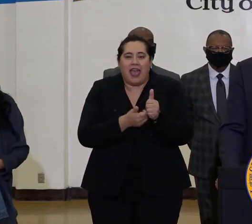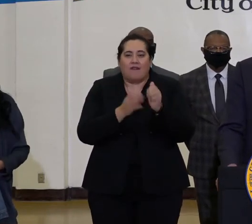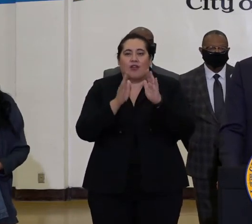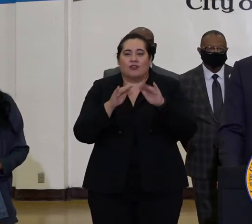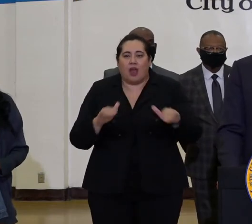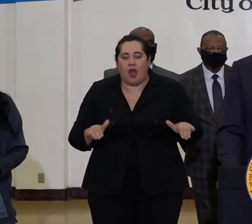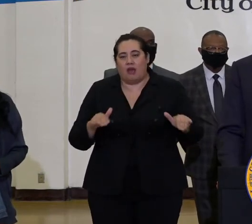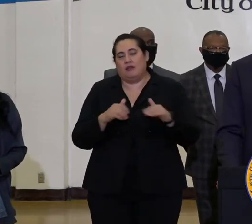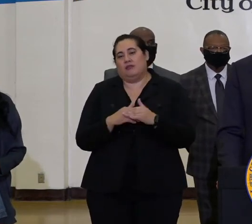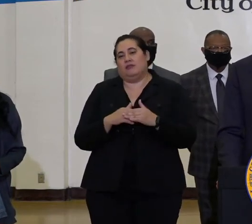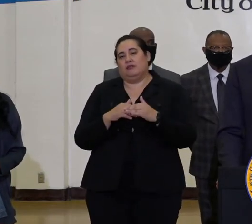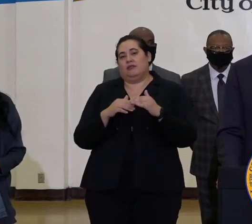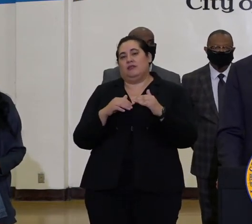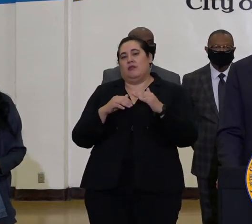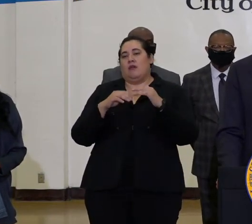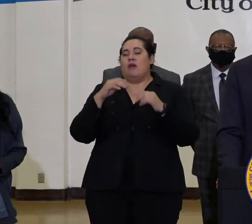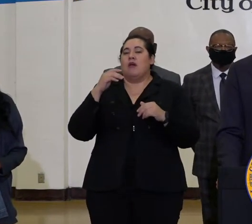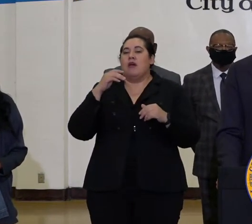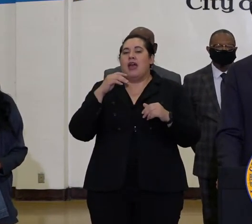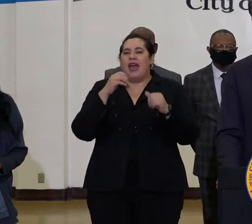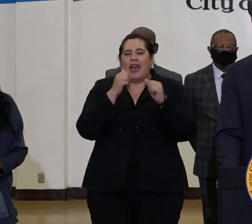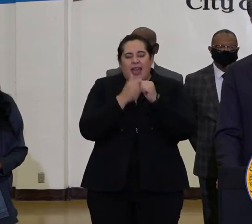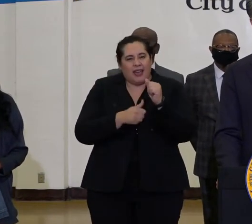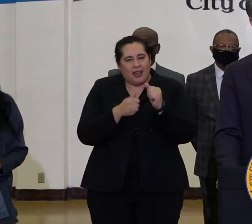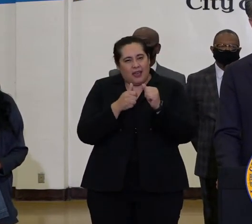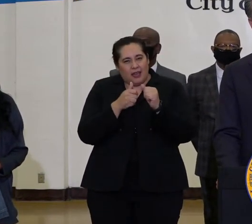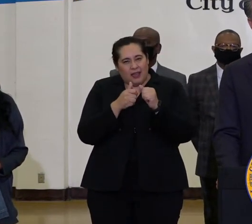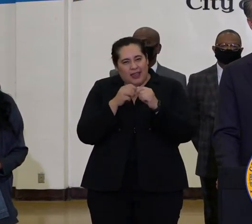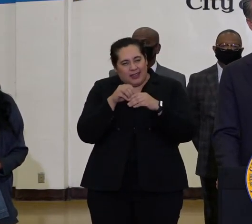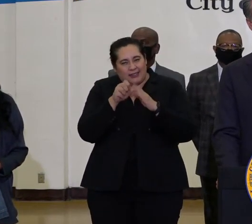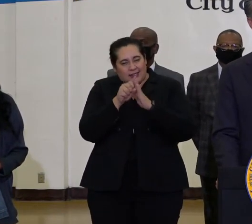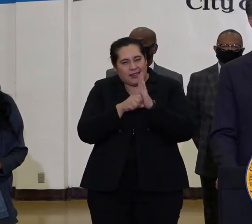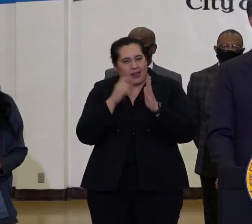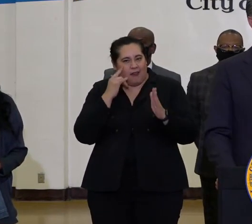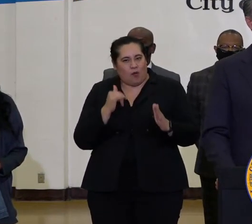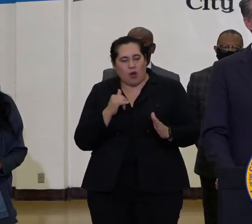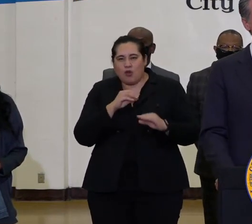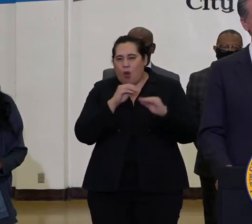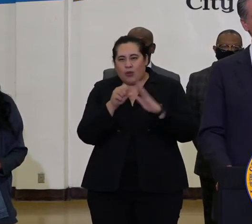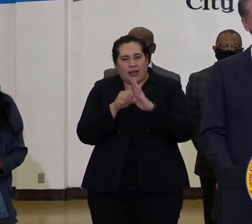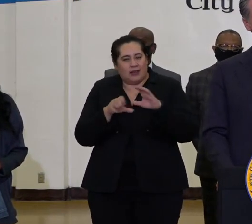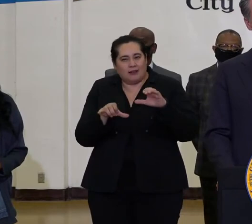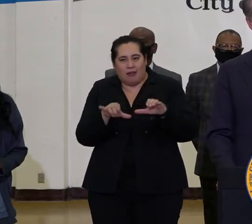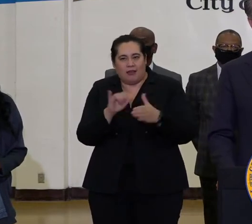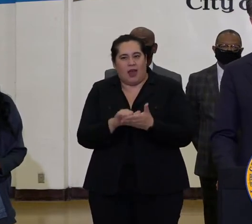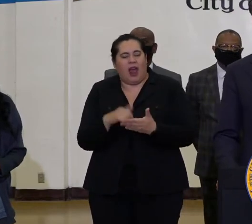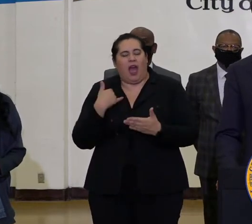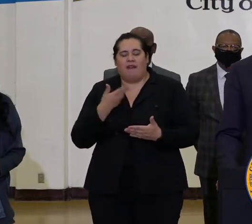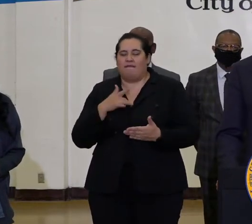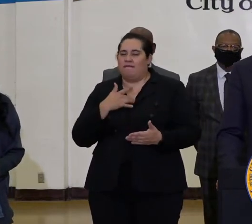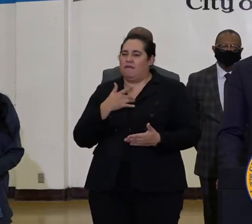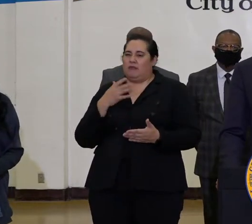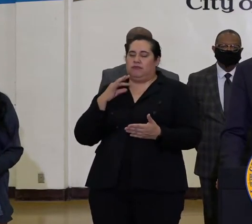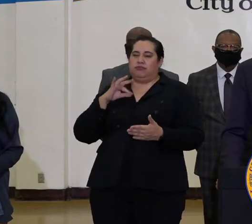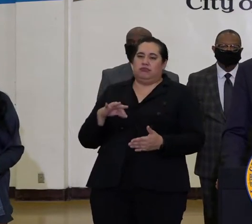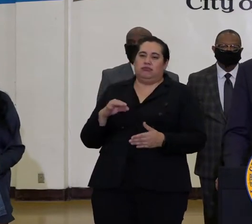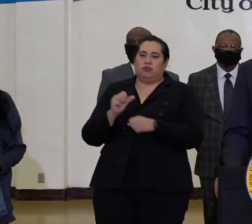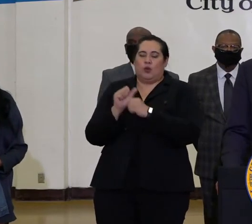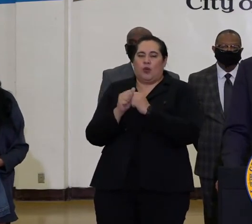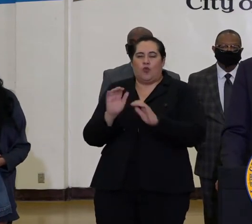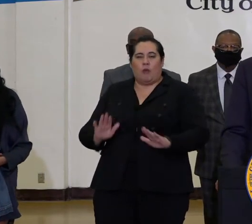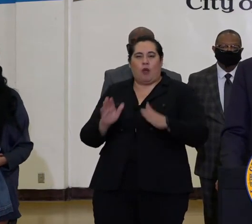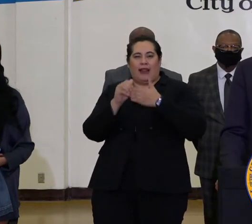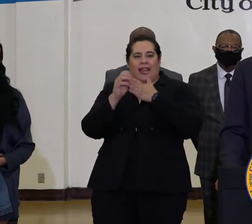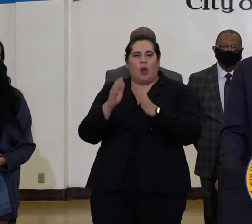to 25 in the state of California. No state has done that, and I had the privilege working with these remarkable leaders to be able to